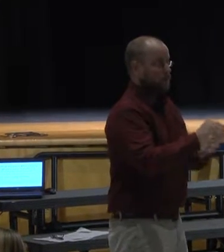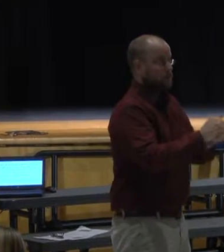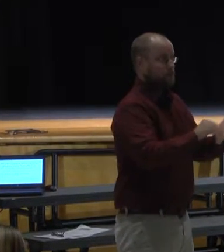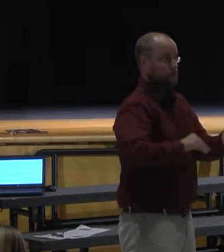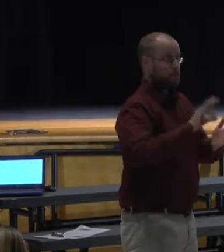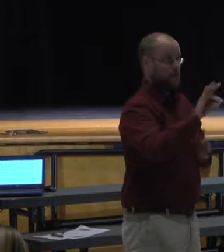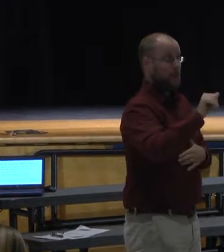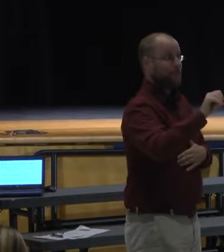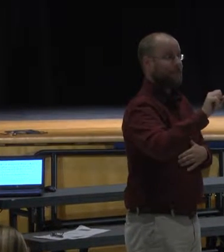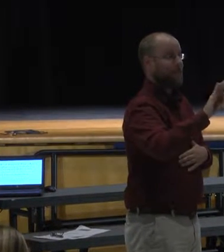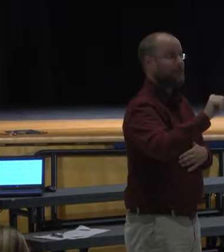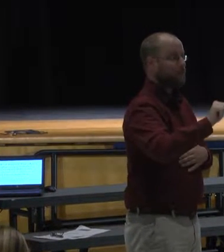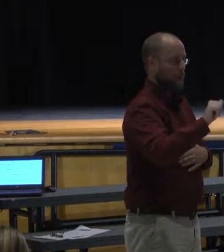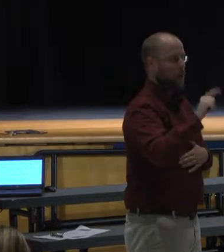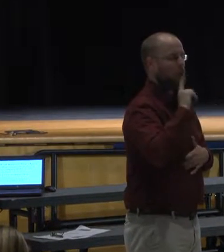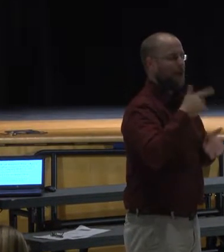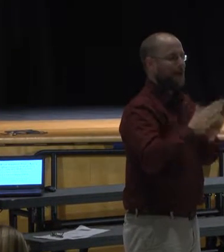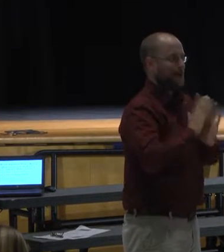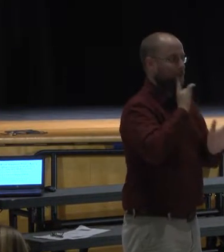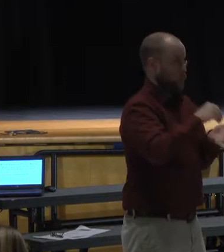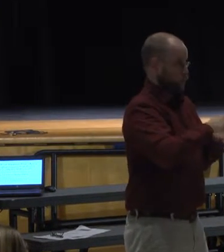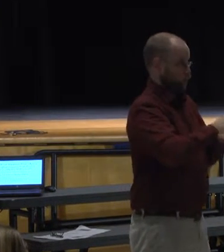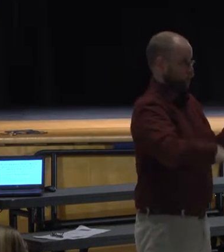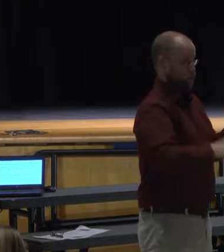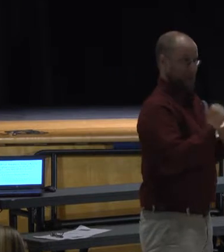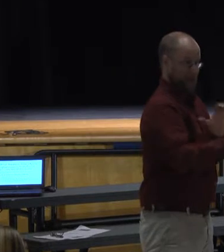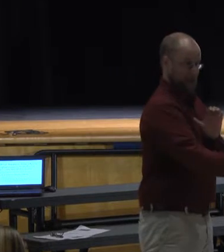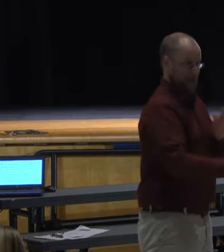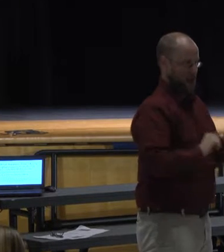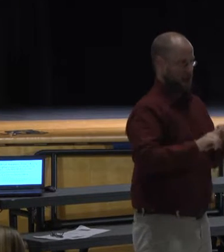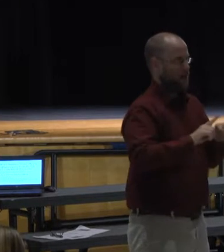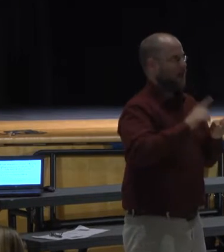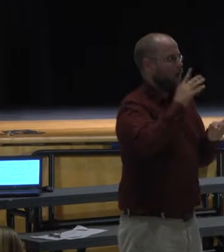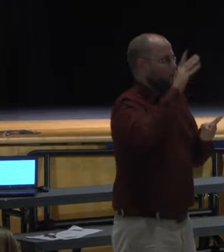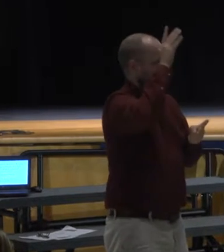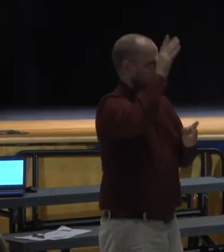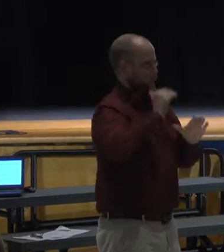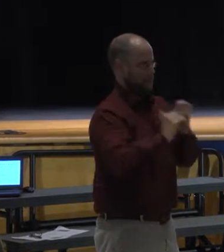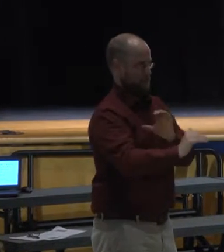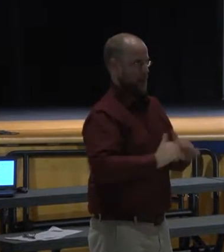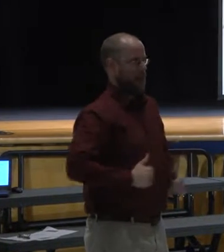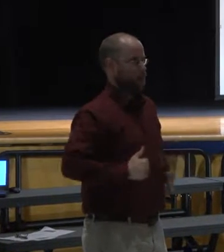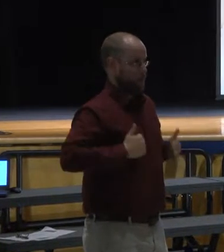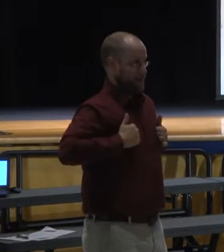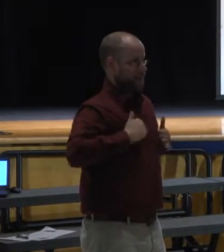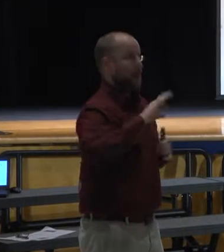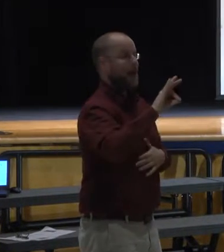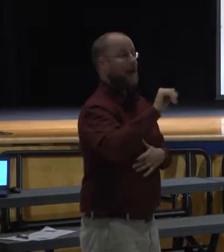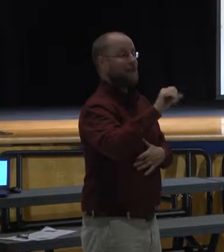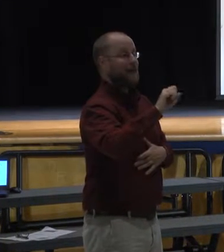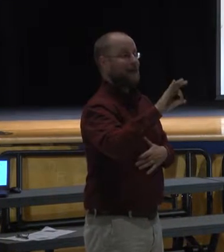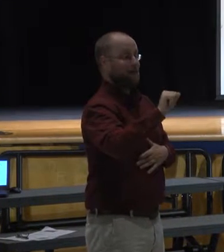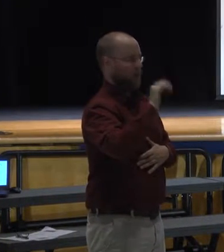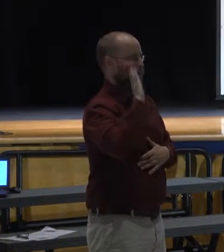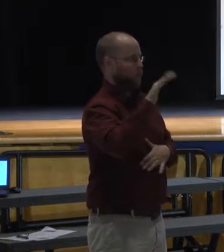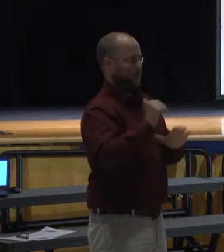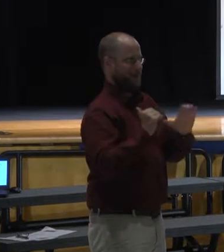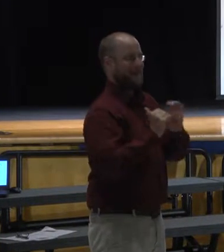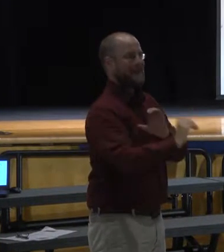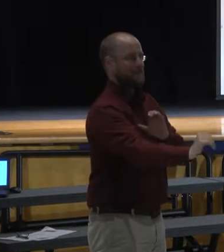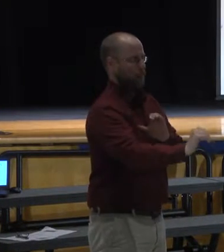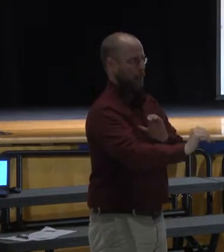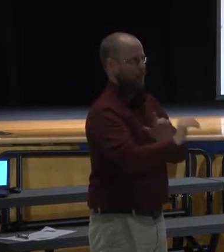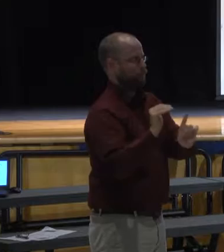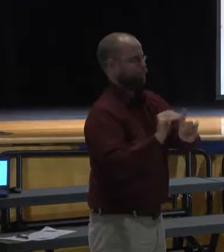asked for a student email address and a parent email address. FAFSA sends you an email saying, we've now processed